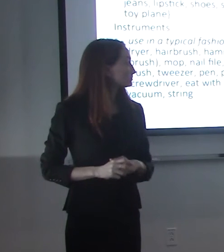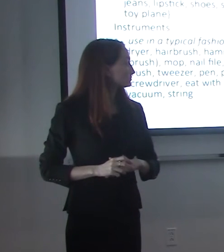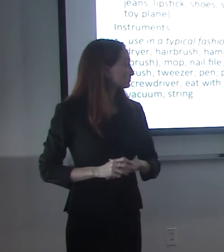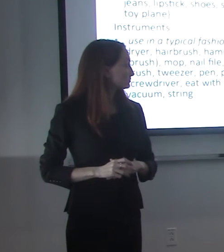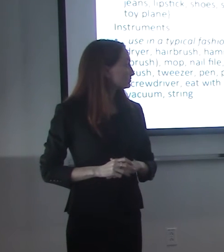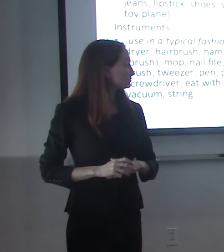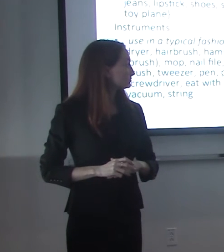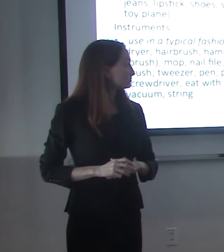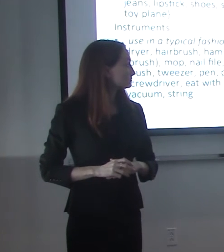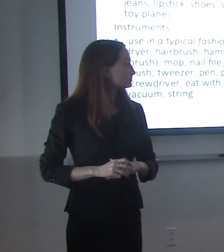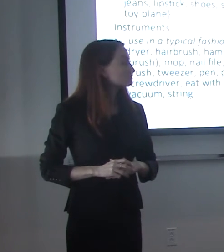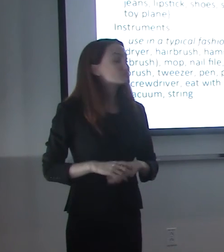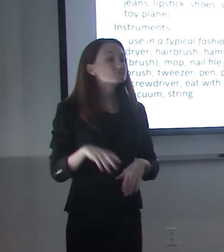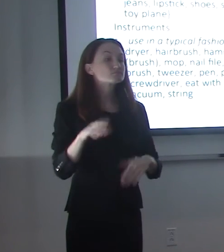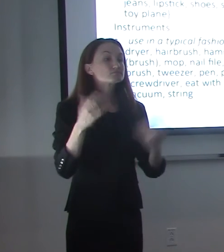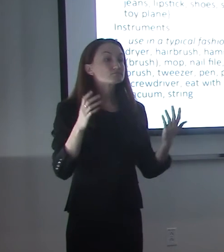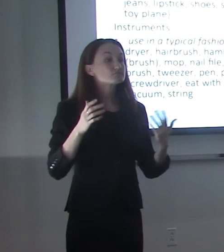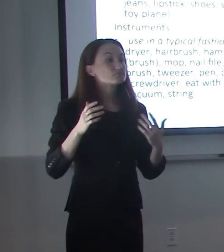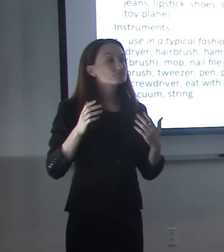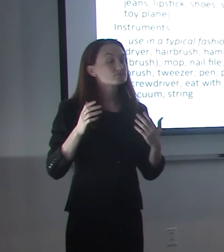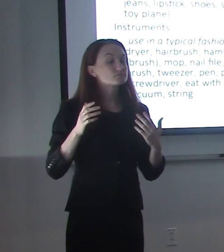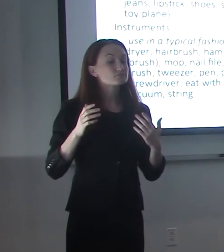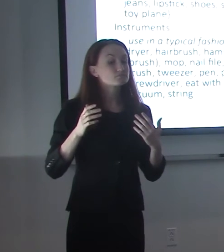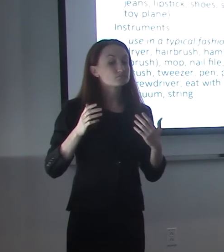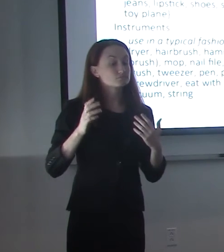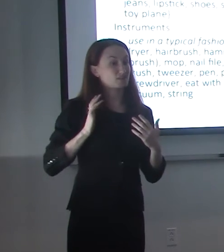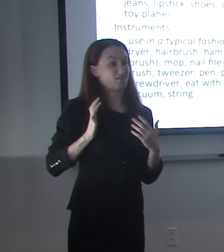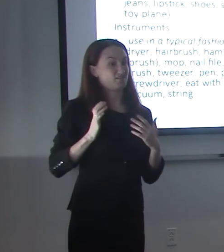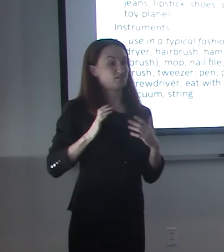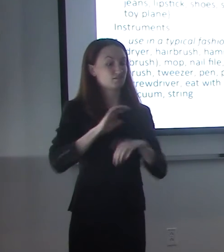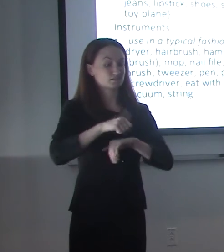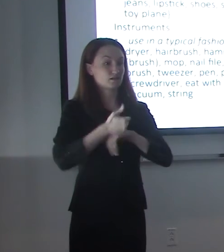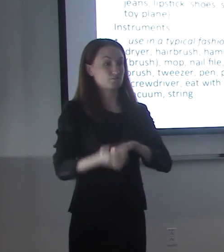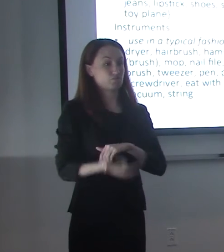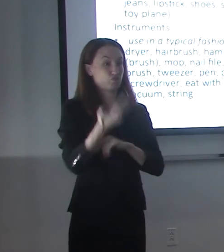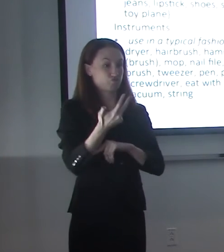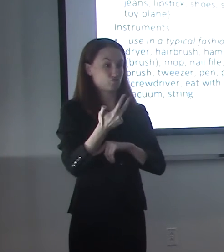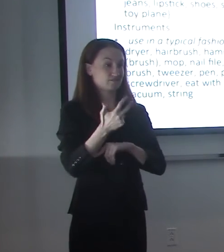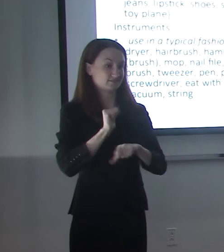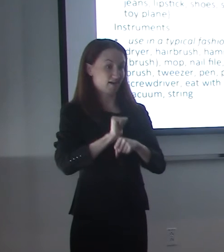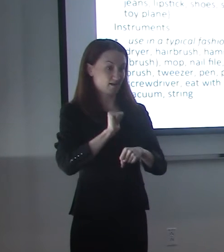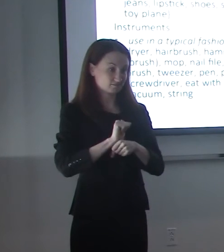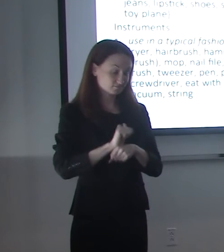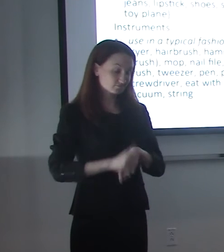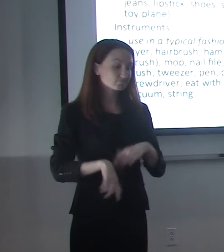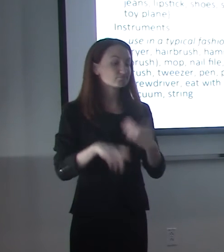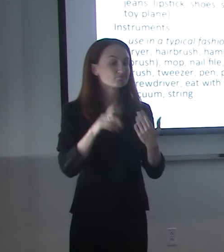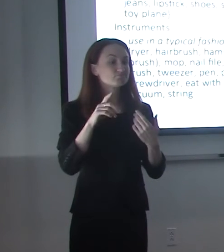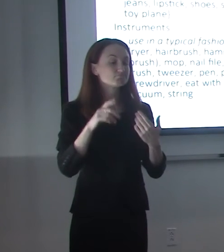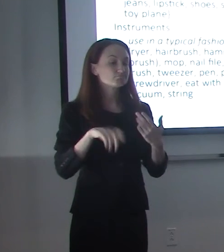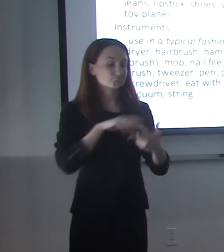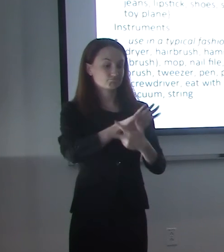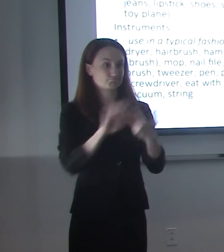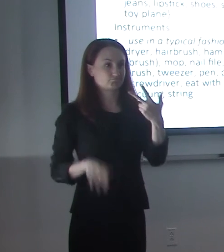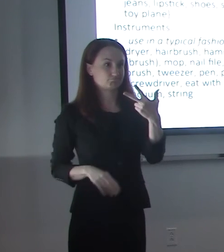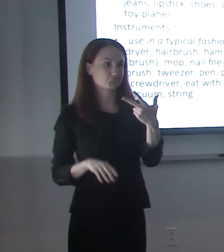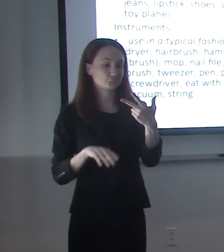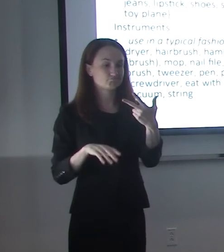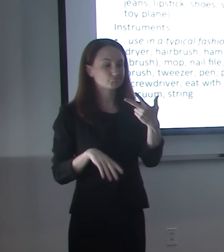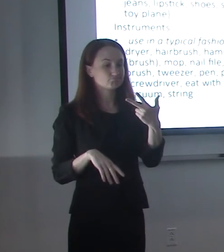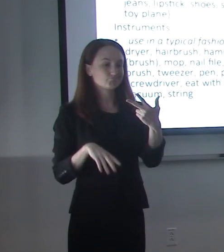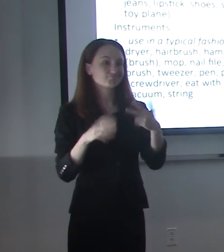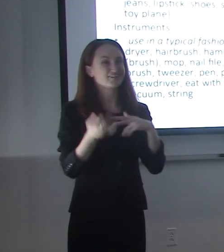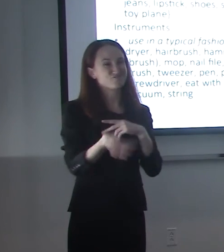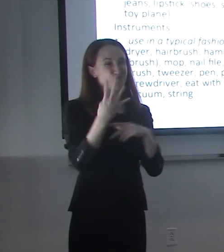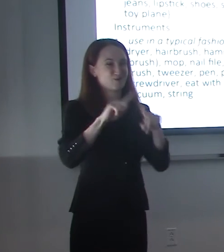So there were 3 tasks that I elicited data, from which I elicited data, and for all of them in these 4 different